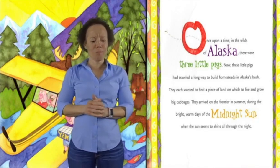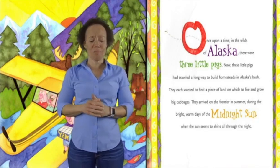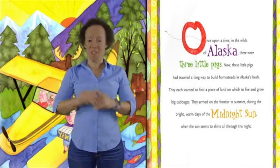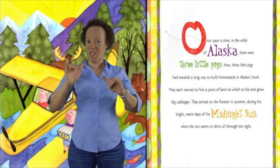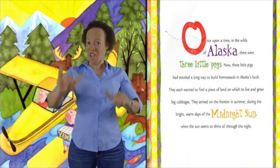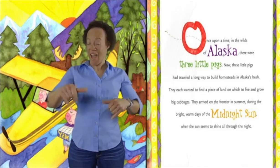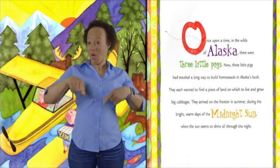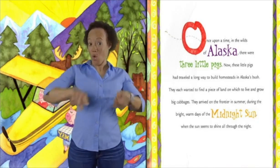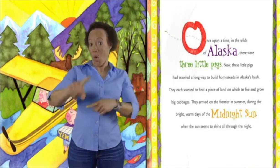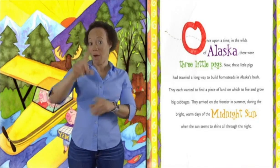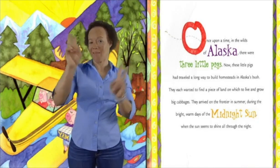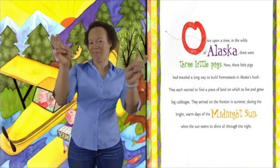midnight sun,